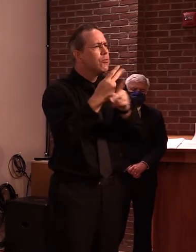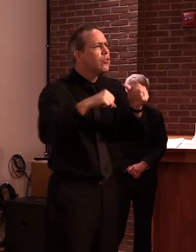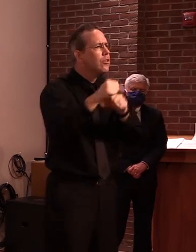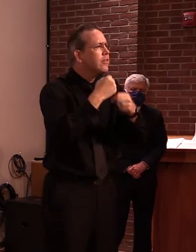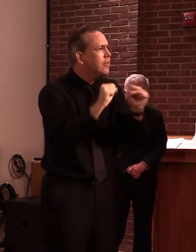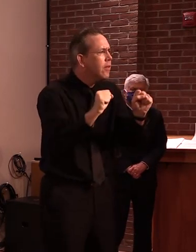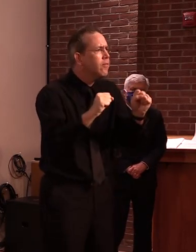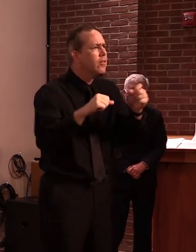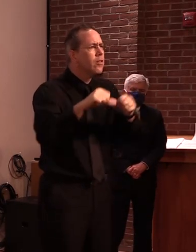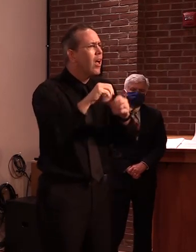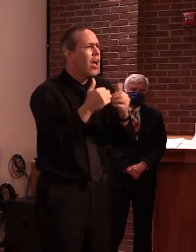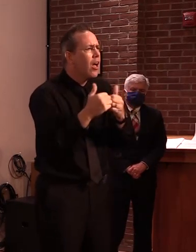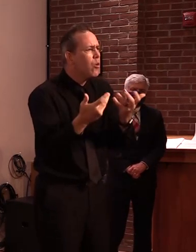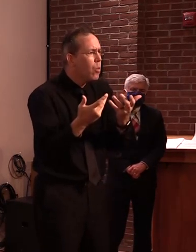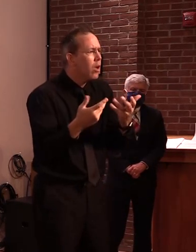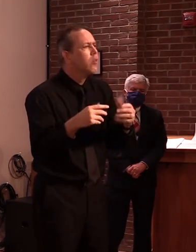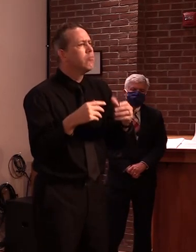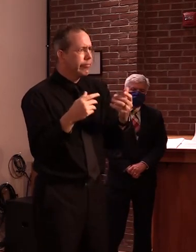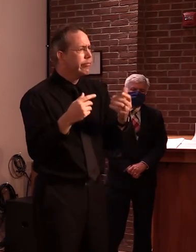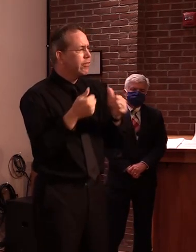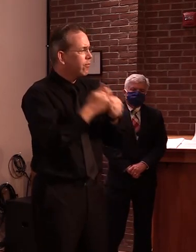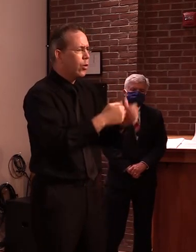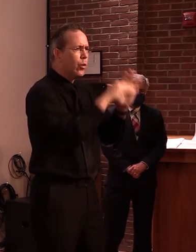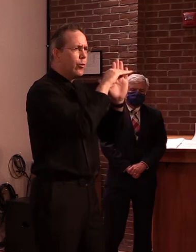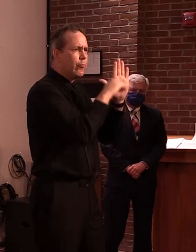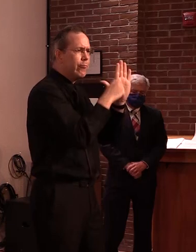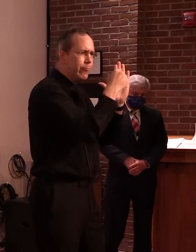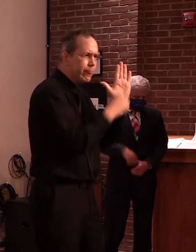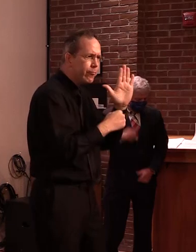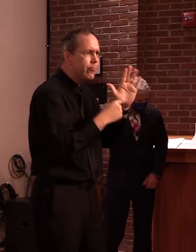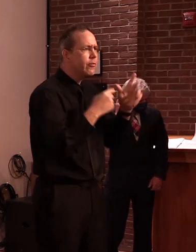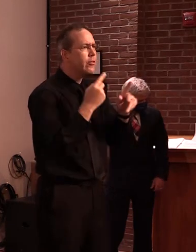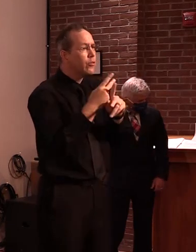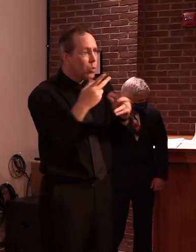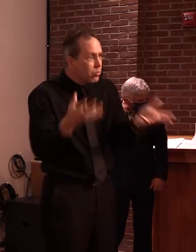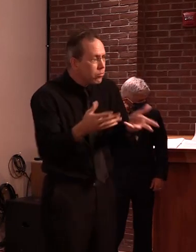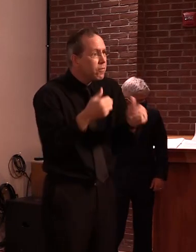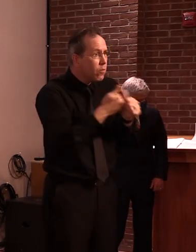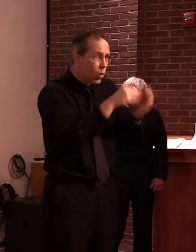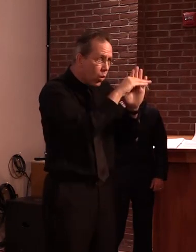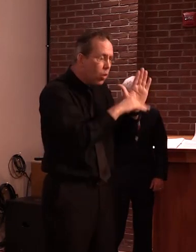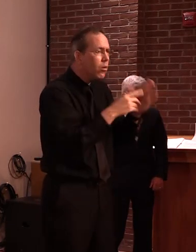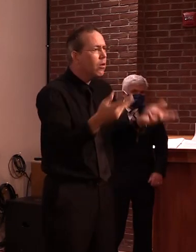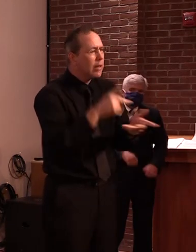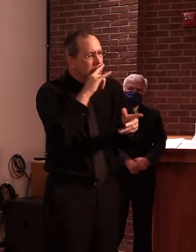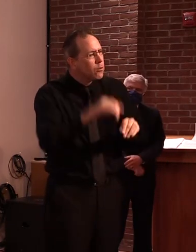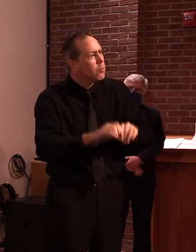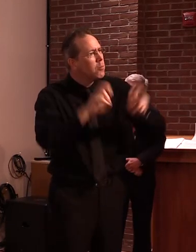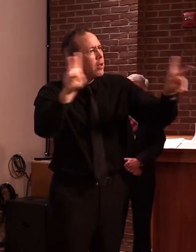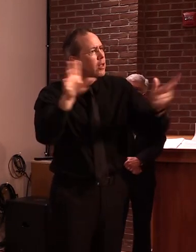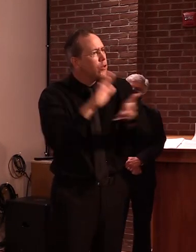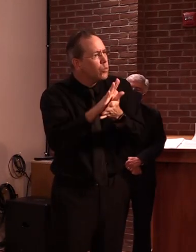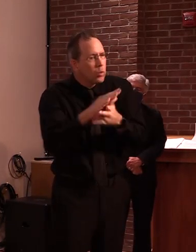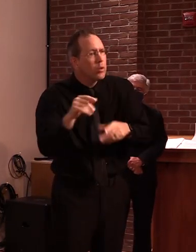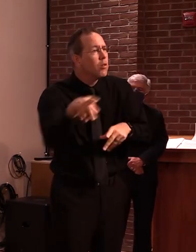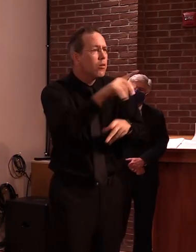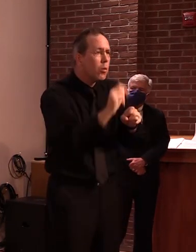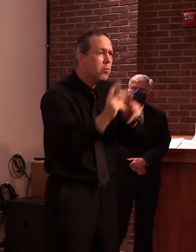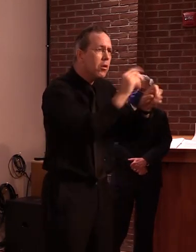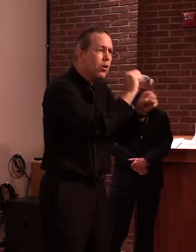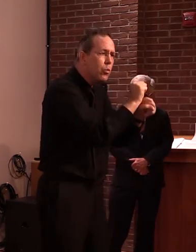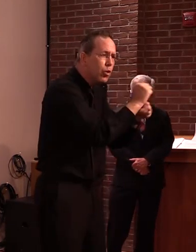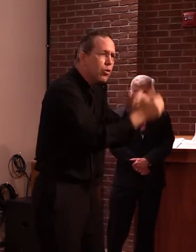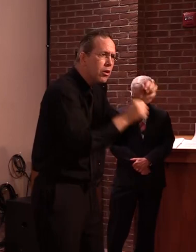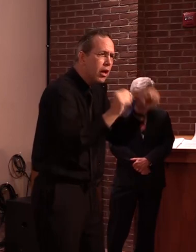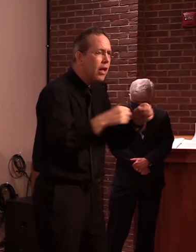to school and keep our businesses open. And when you think about it, it's really pretty basic,